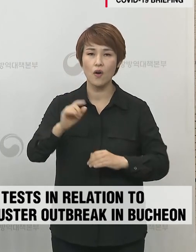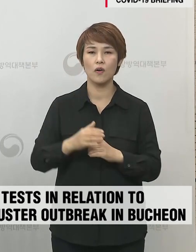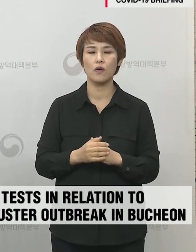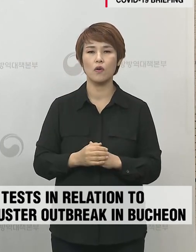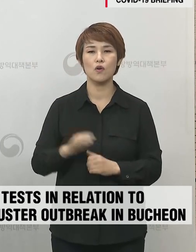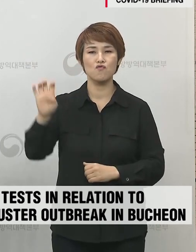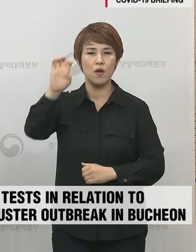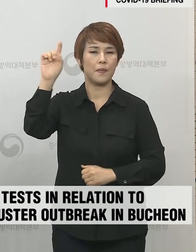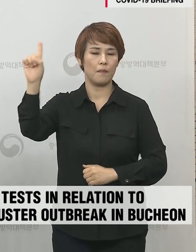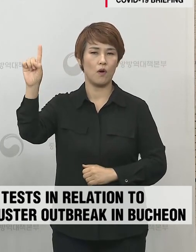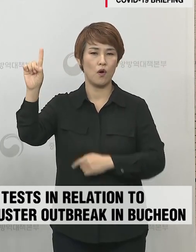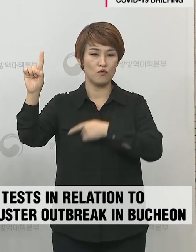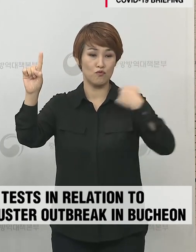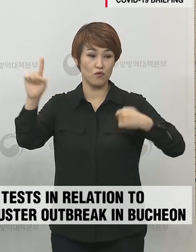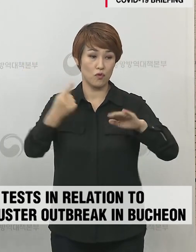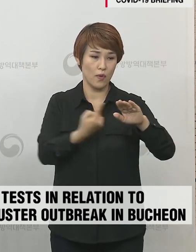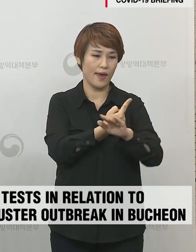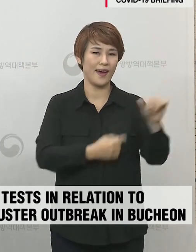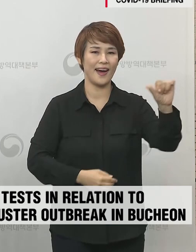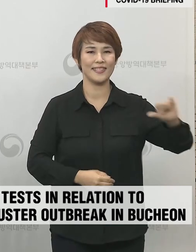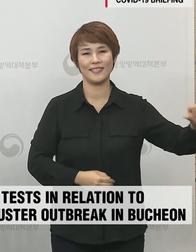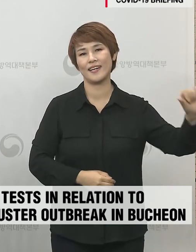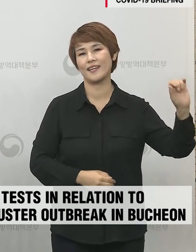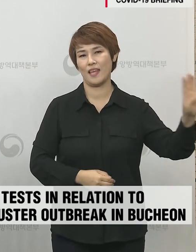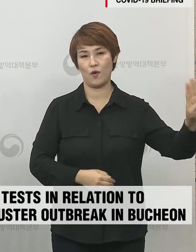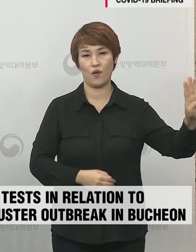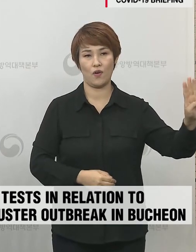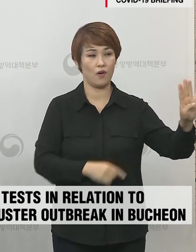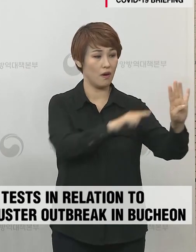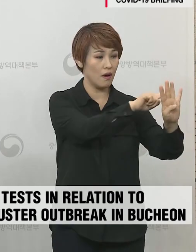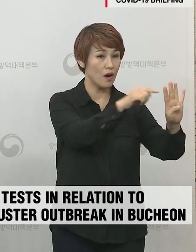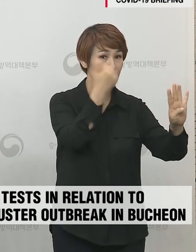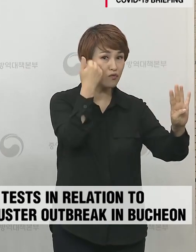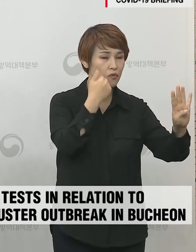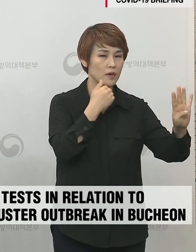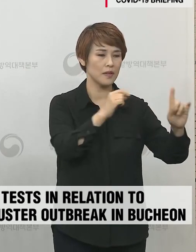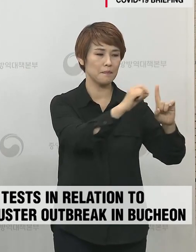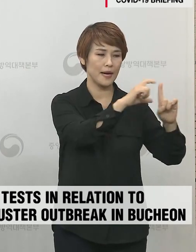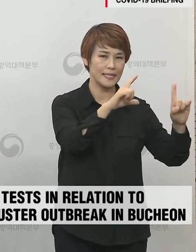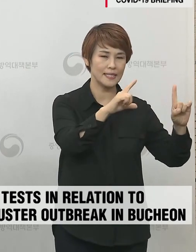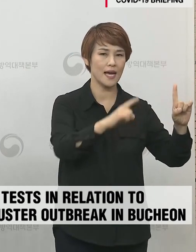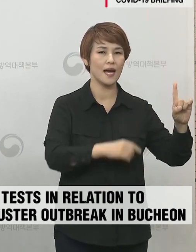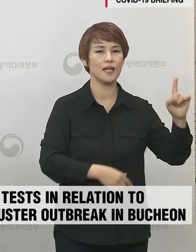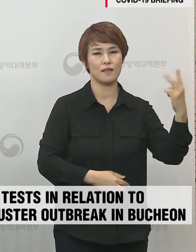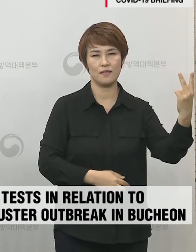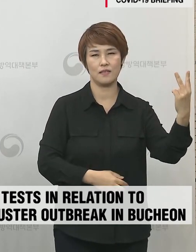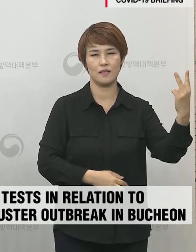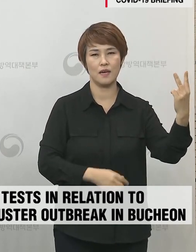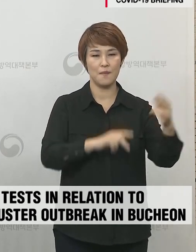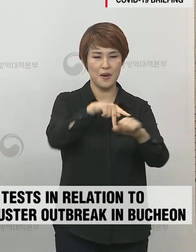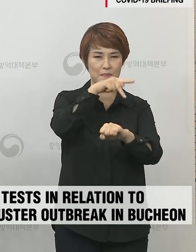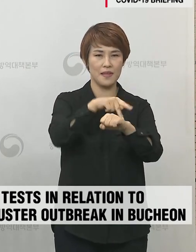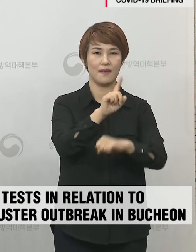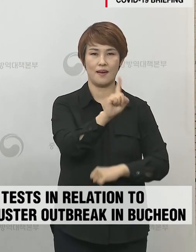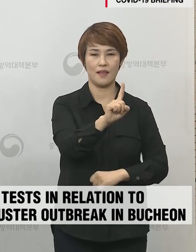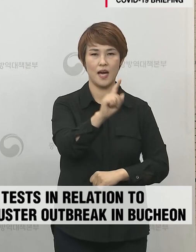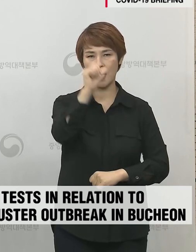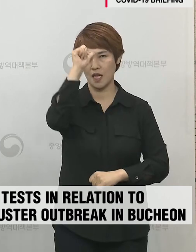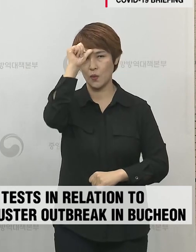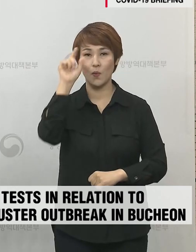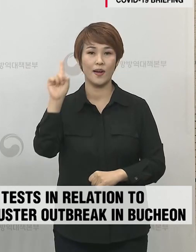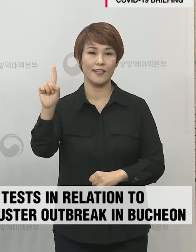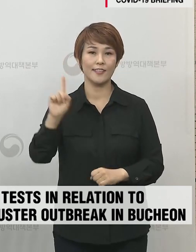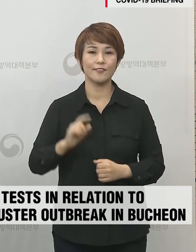and the countries are as follows: one from Europe and four from Asia, excluding China, two from Pakistan, one